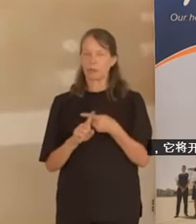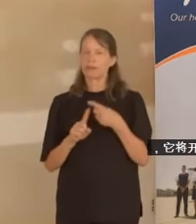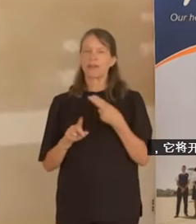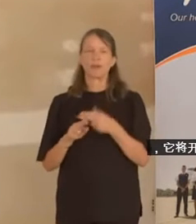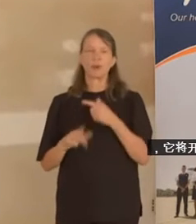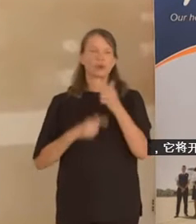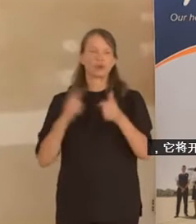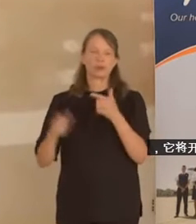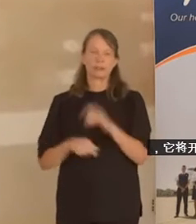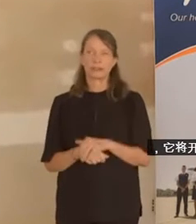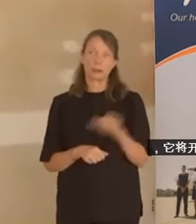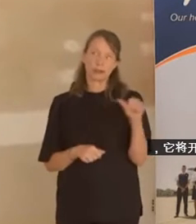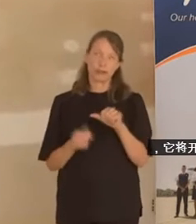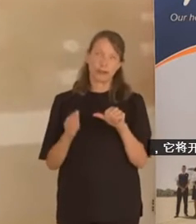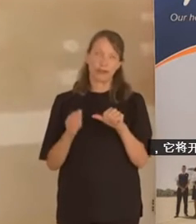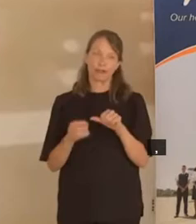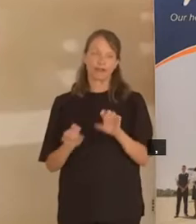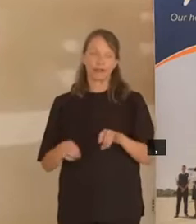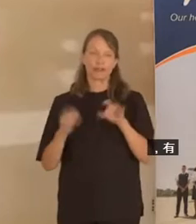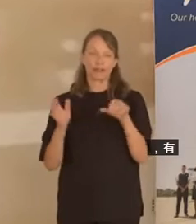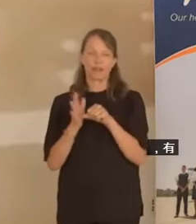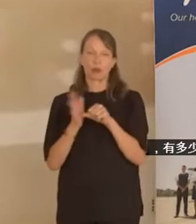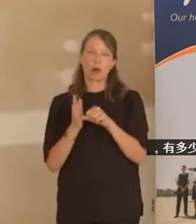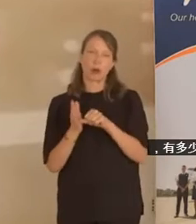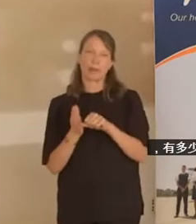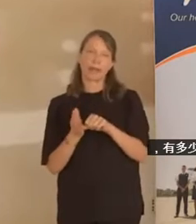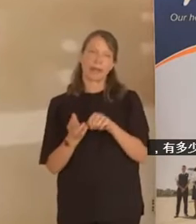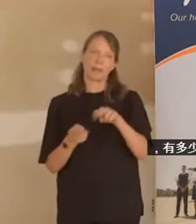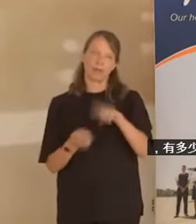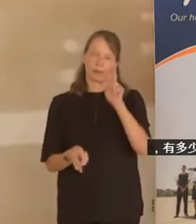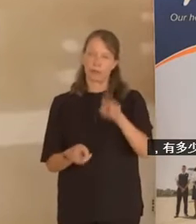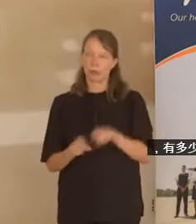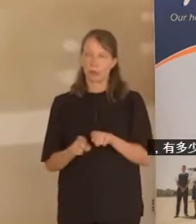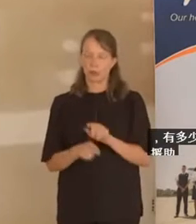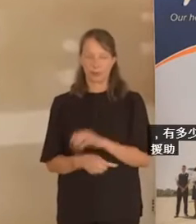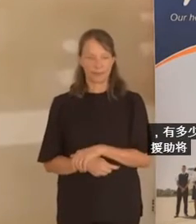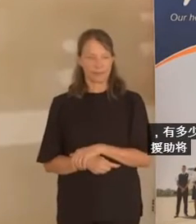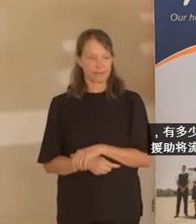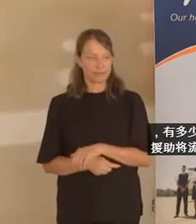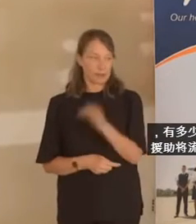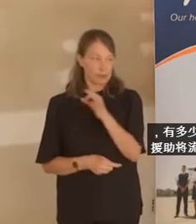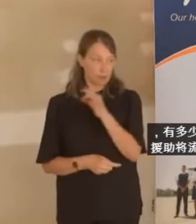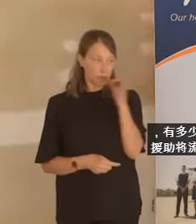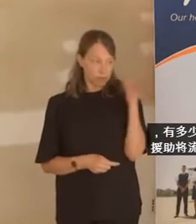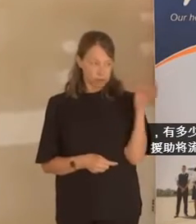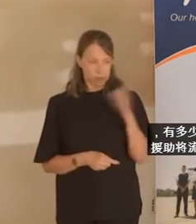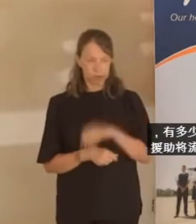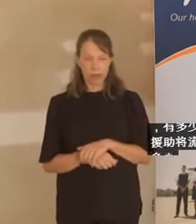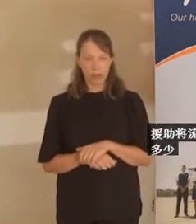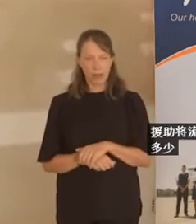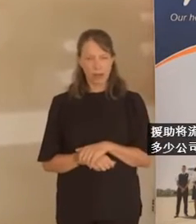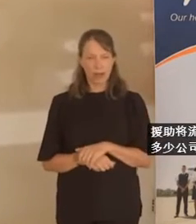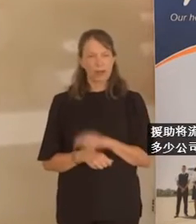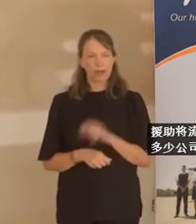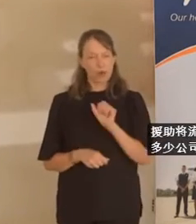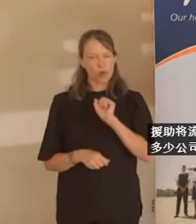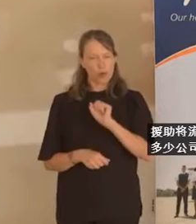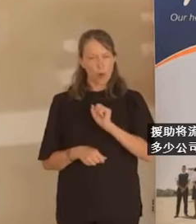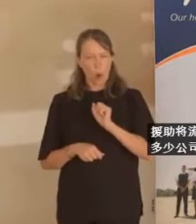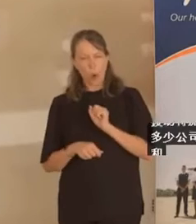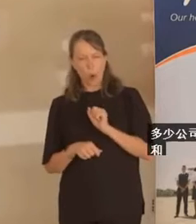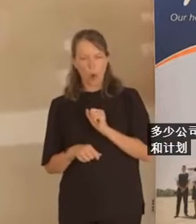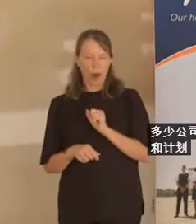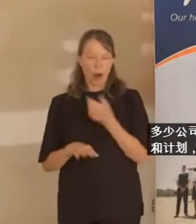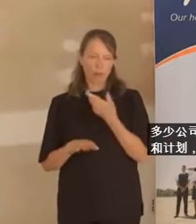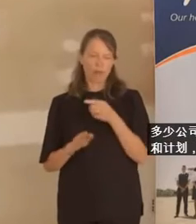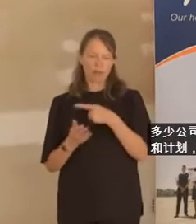as a consequence. Premier, how much of the Jobs Plus program assistance is going towards Rex, and how many companies are involved in the